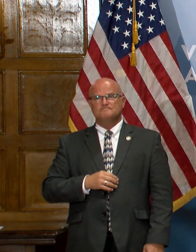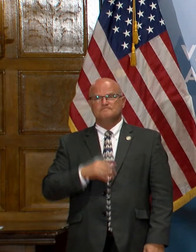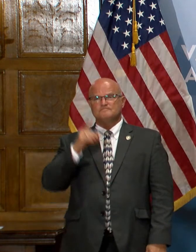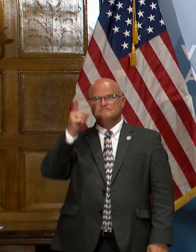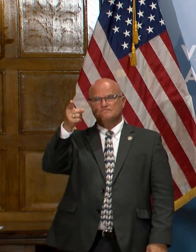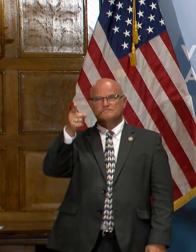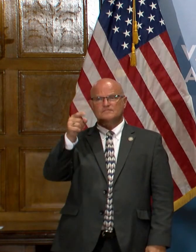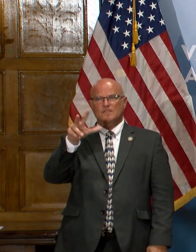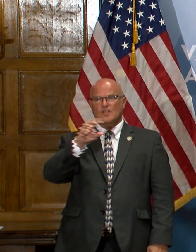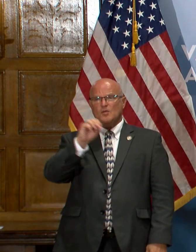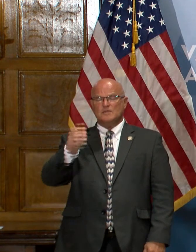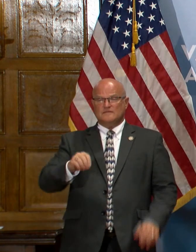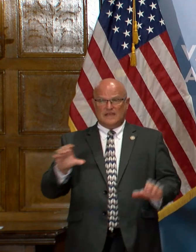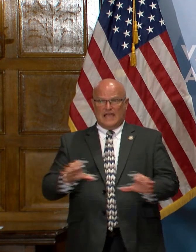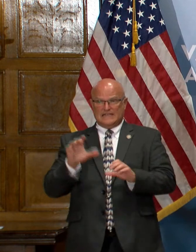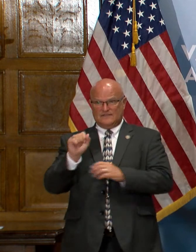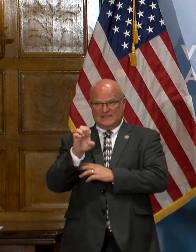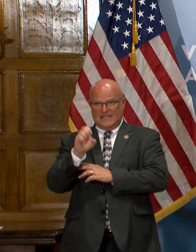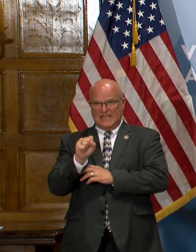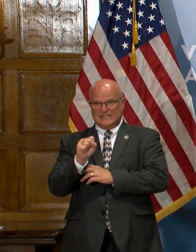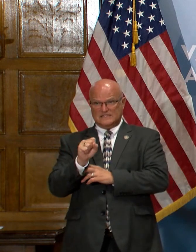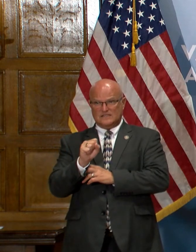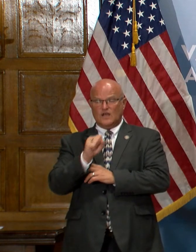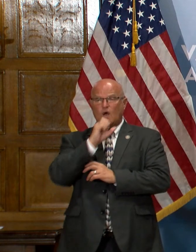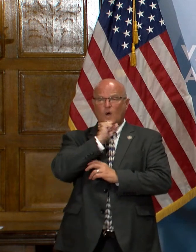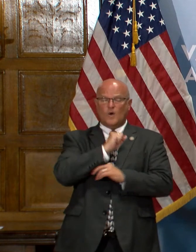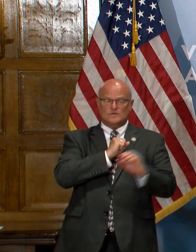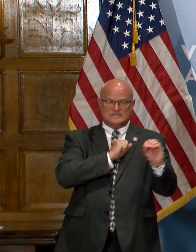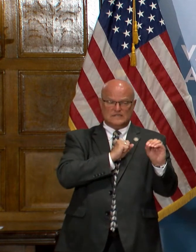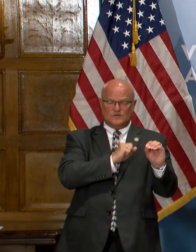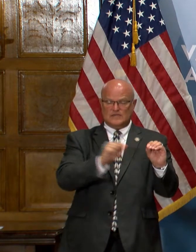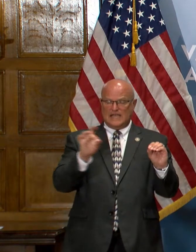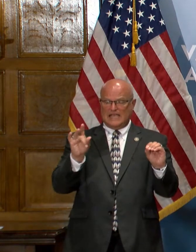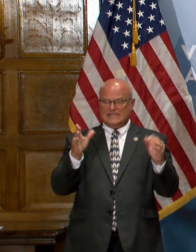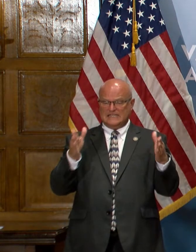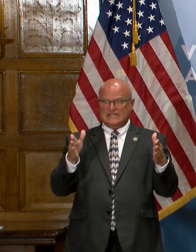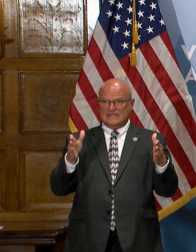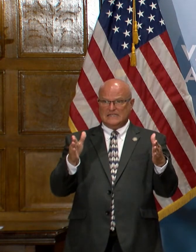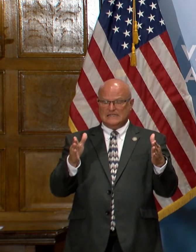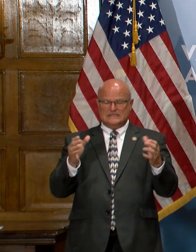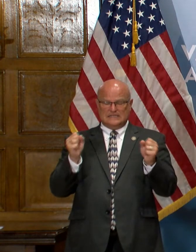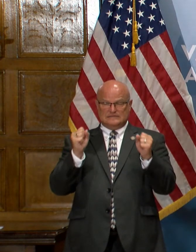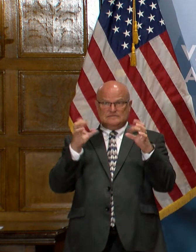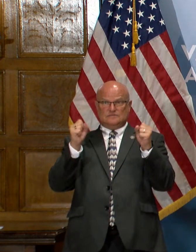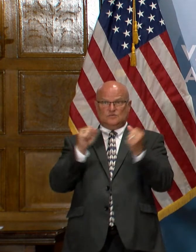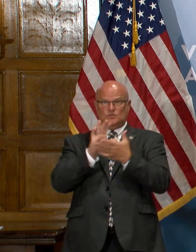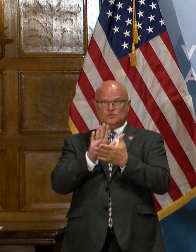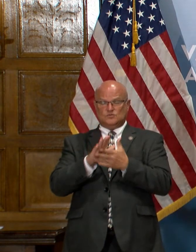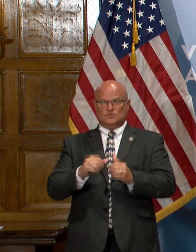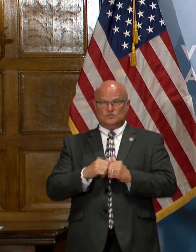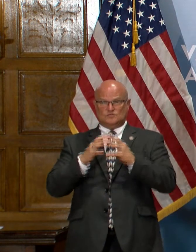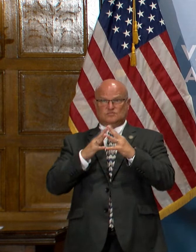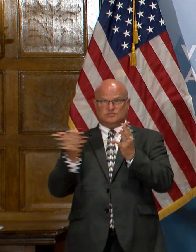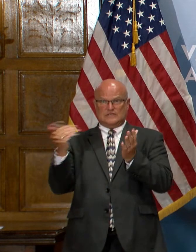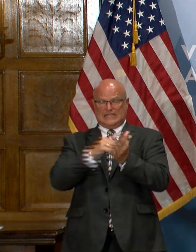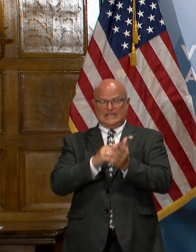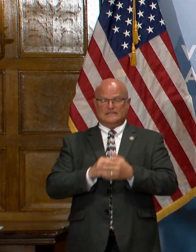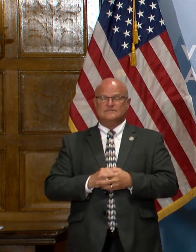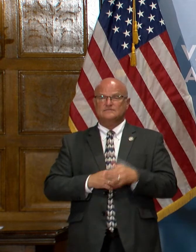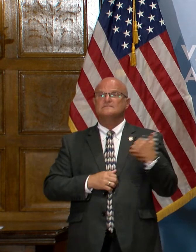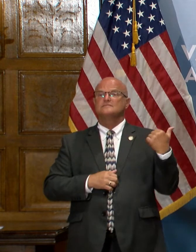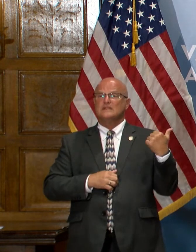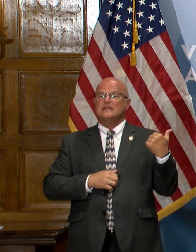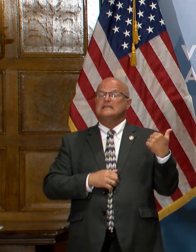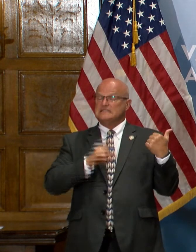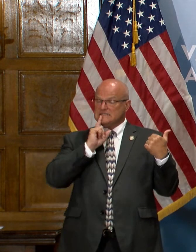Governor, you said 30% of the active cases are 0 to 18. Is that alarming with schools starting back? Well, it